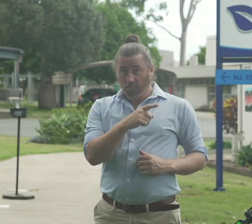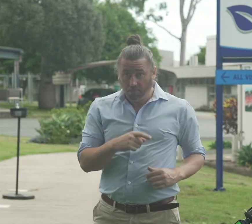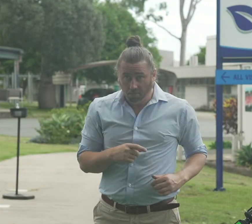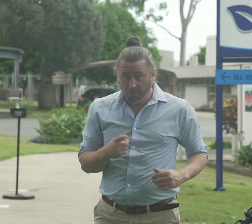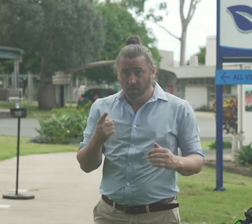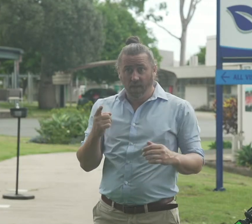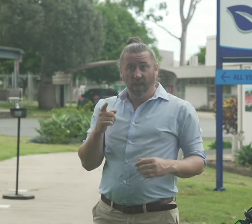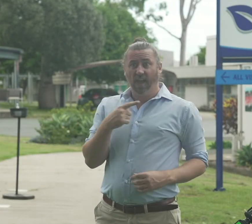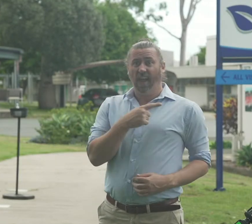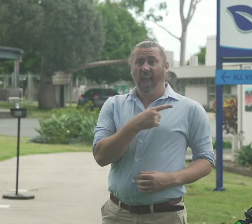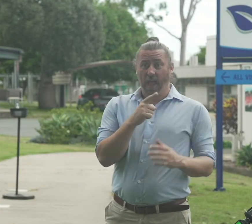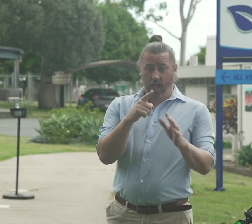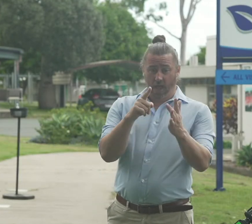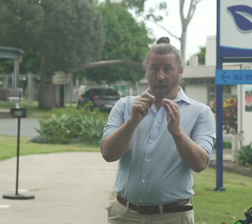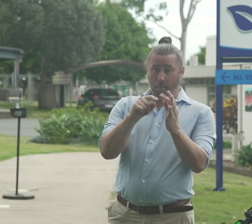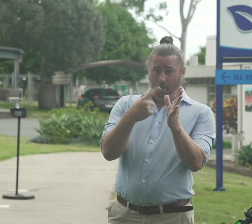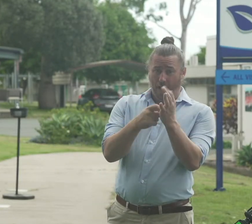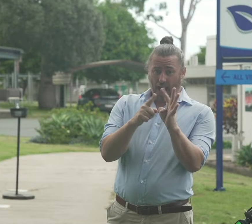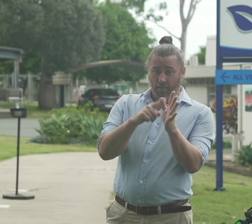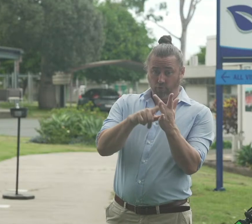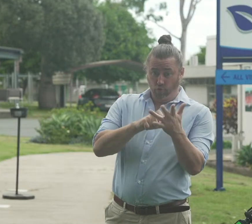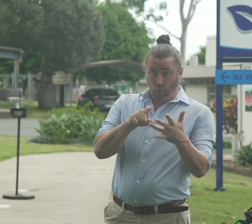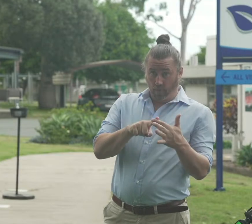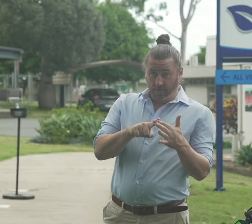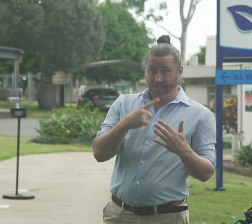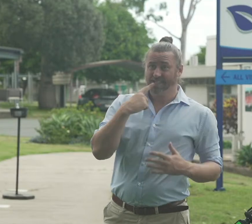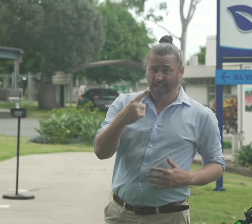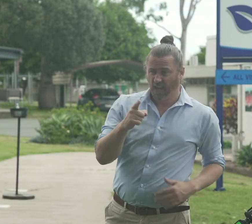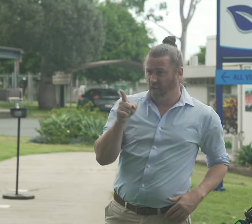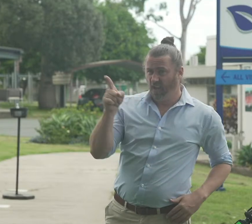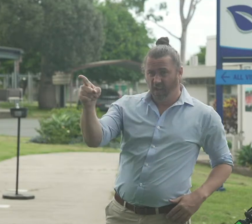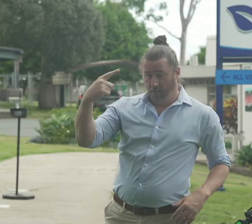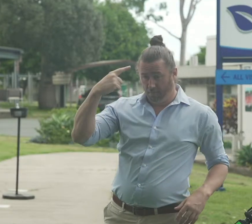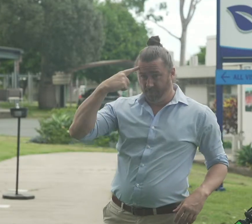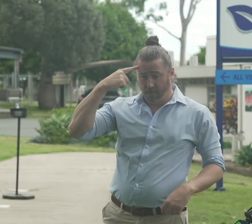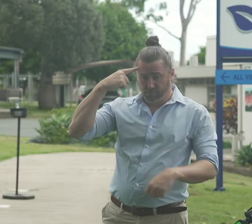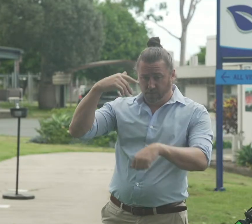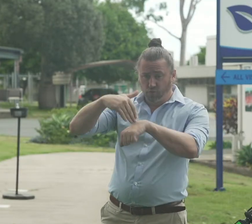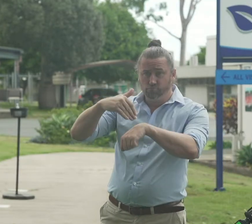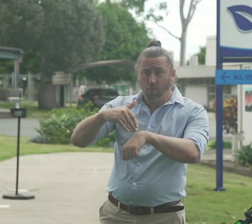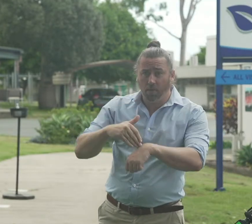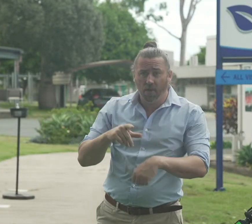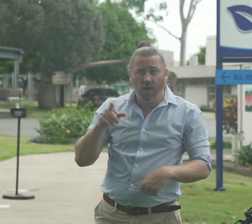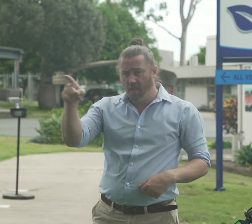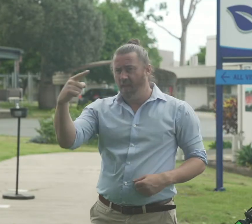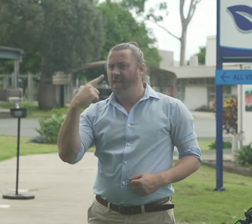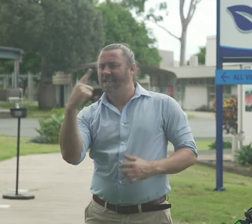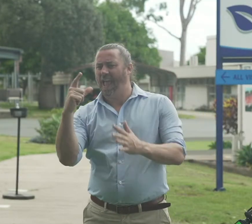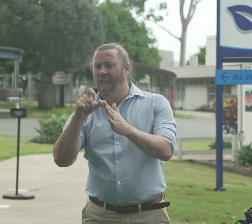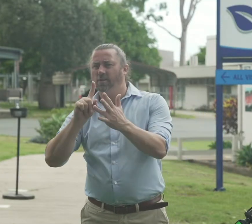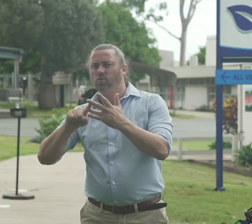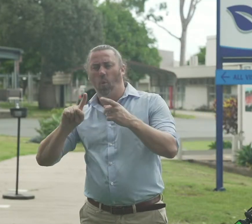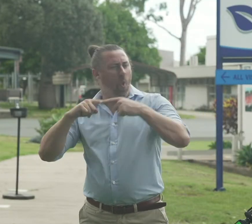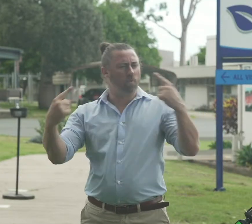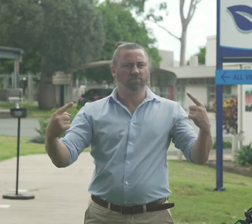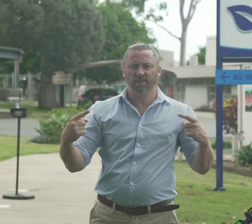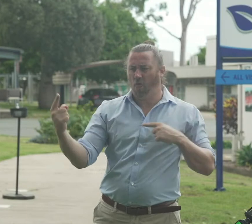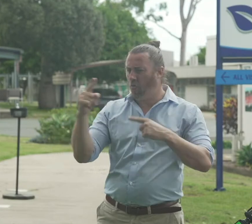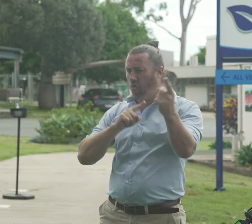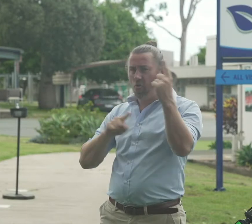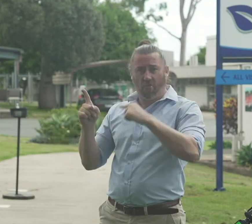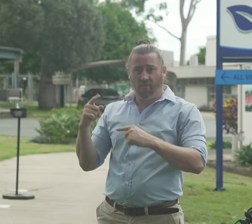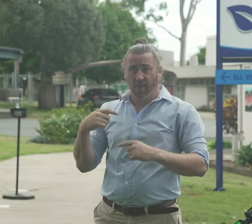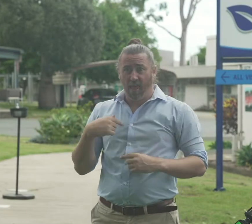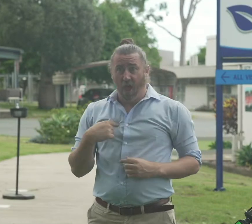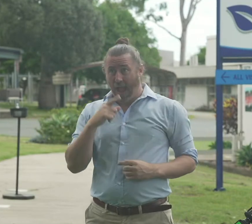things I've said. These are things his friends have said. These are things that people who know him have said. And I think, you know, they certainly